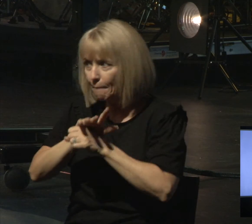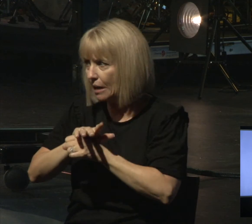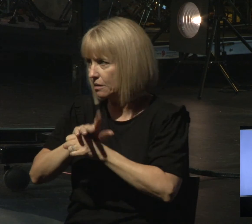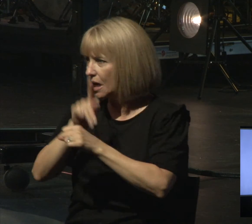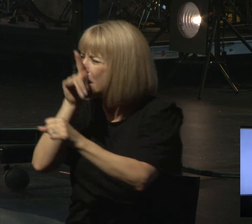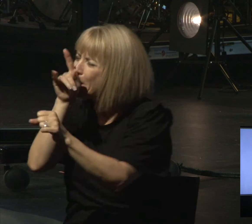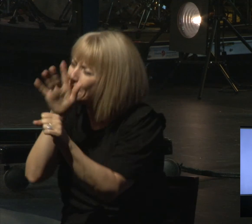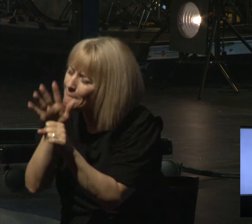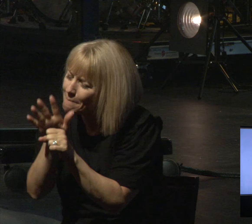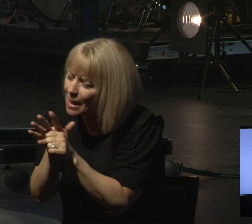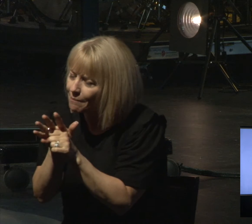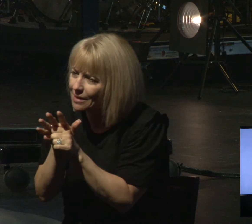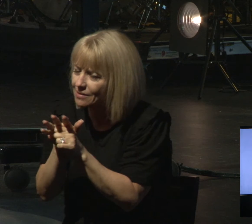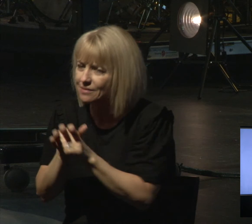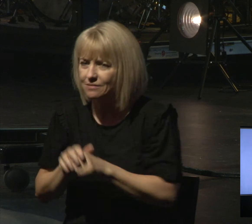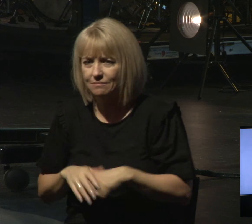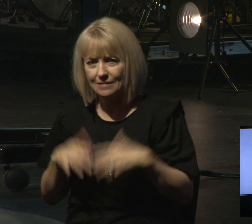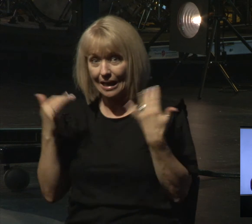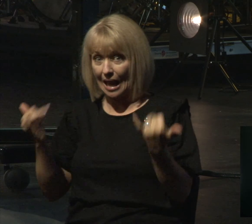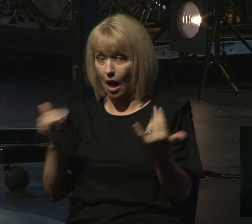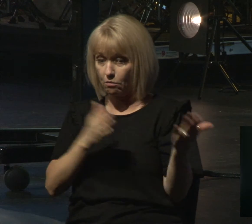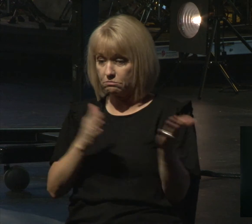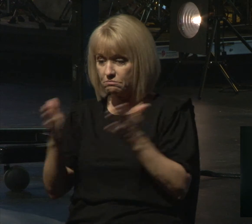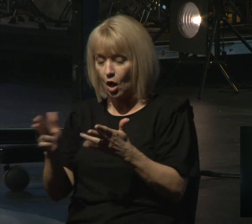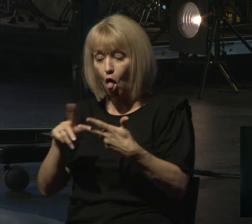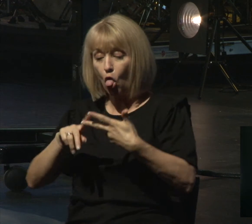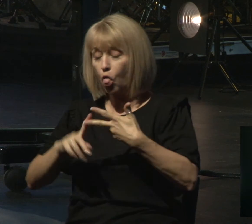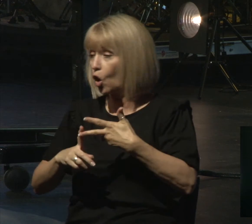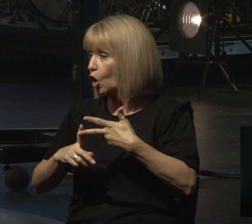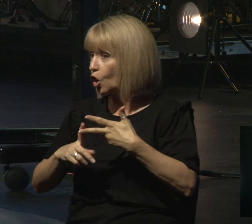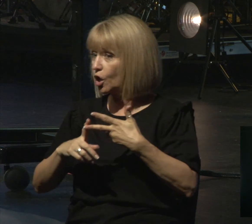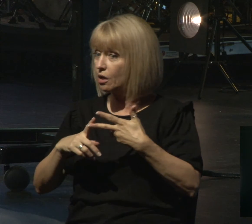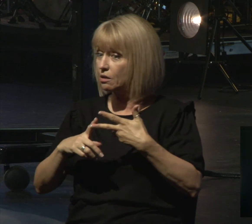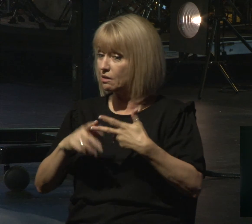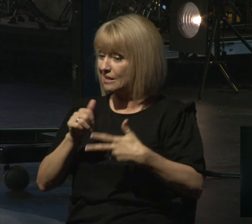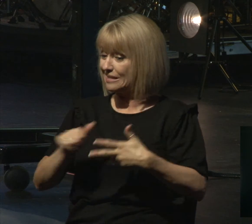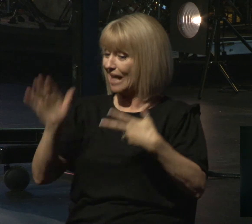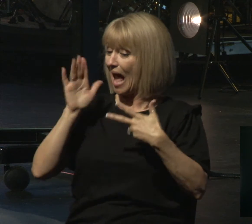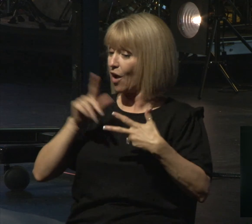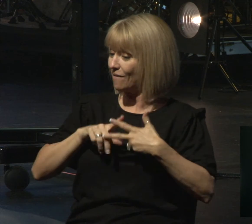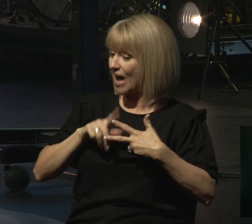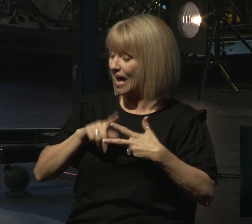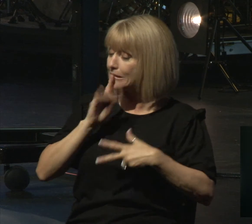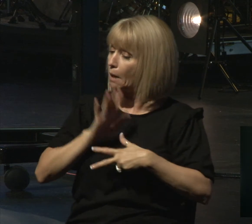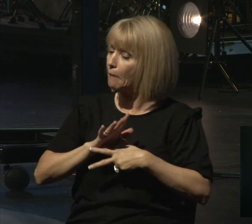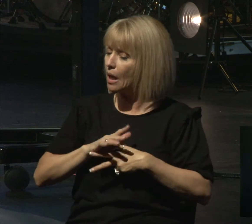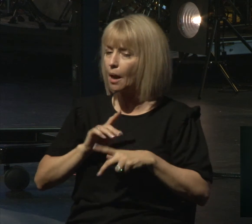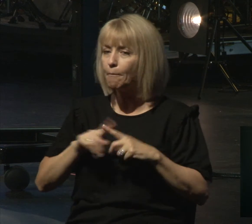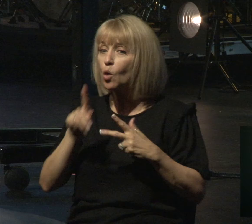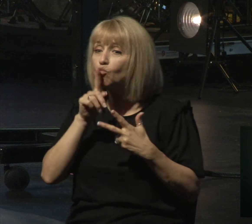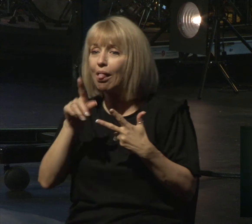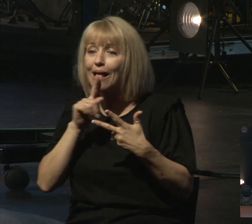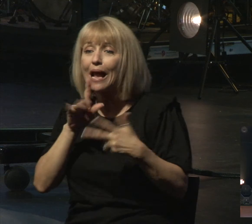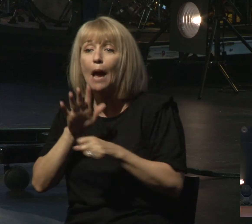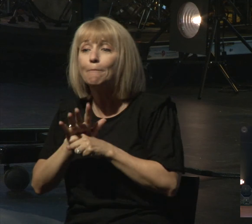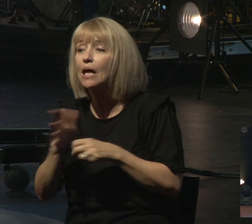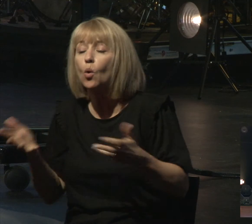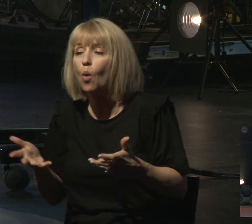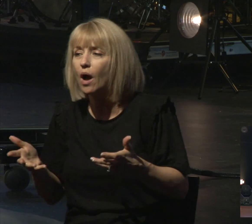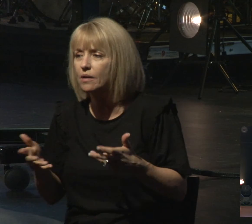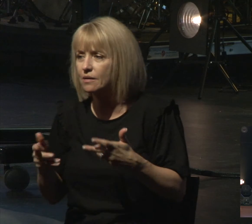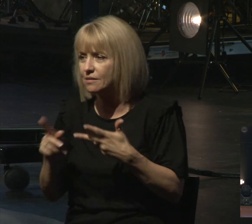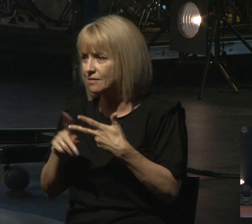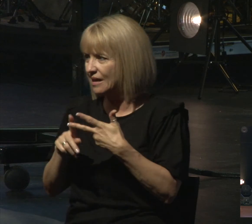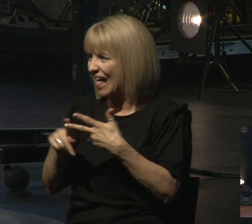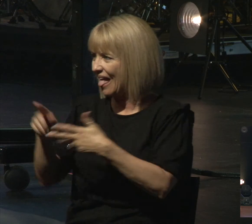our commitment, this is the third thing that he tells us, is that we're not just committing to sacrifice. Ultimately, you know what we're committing to? We're committing to the